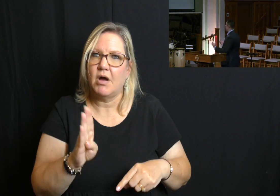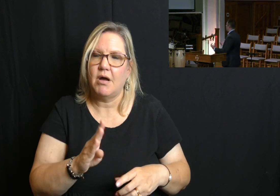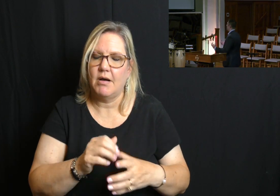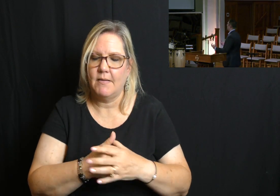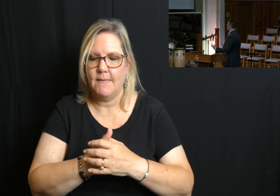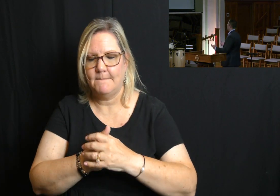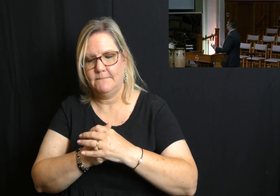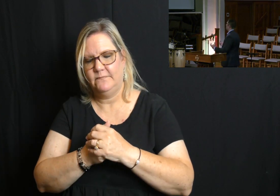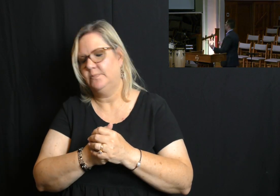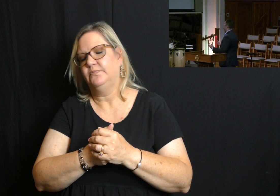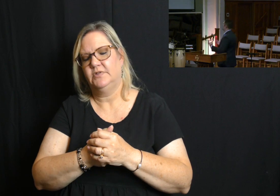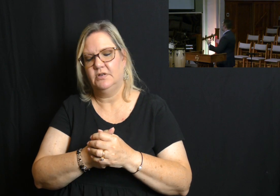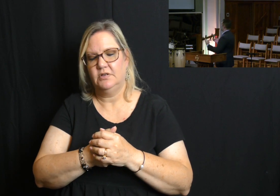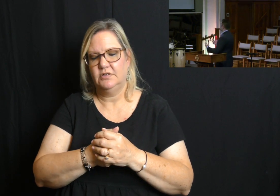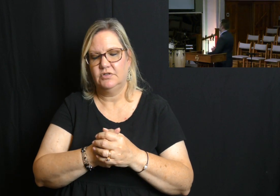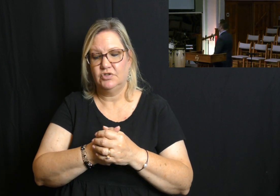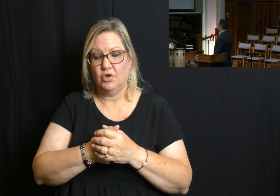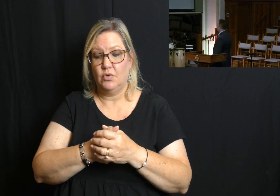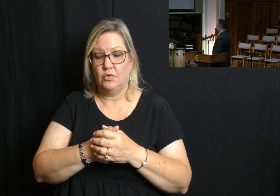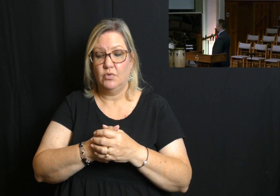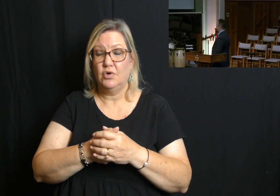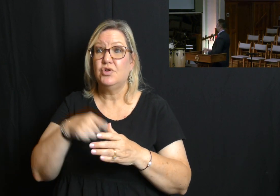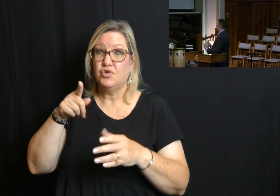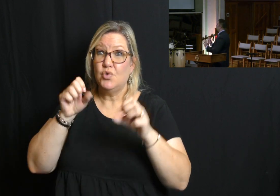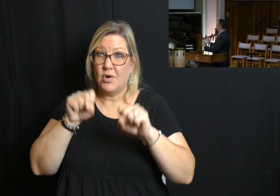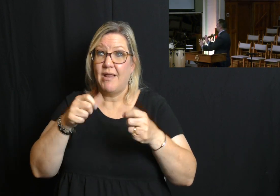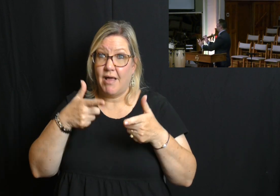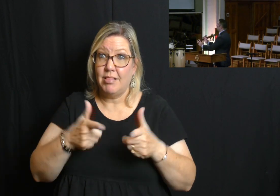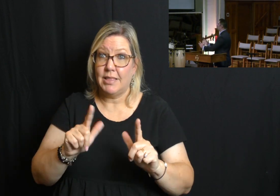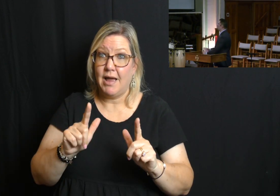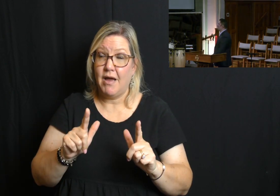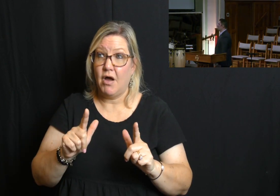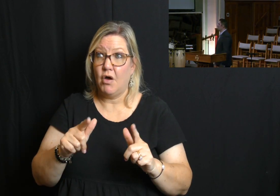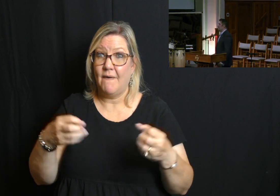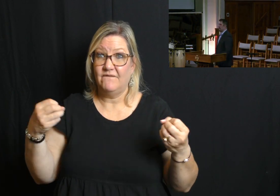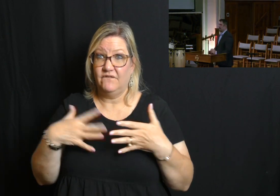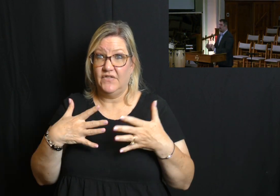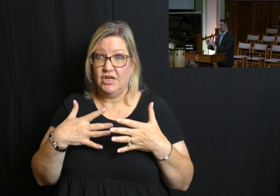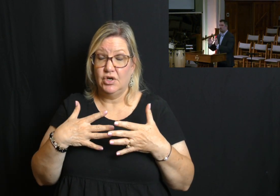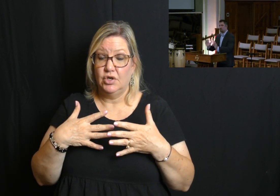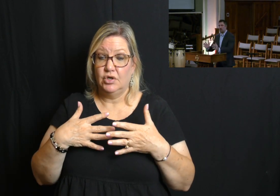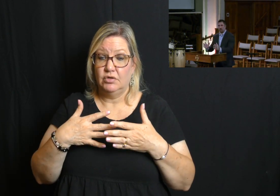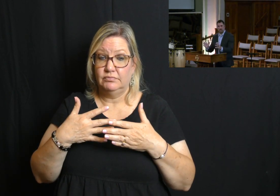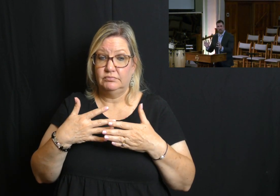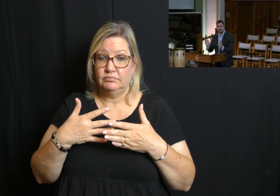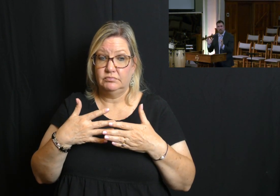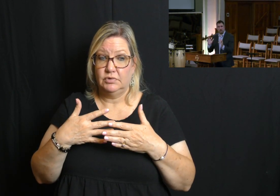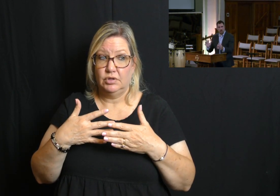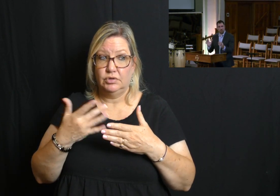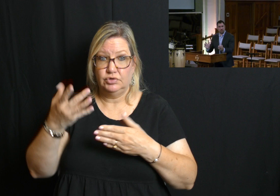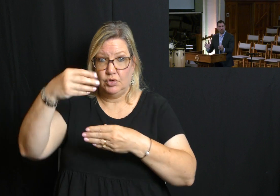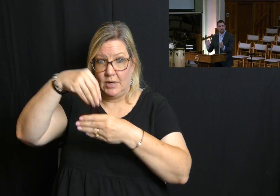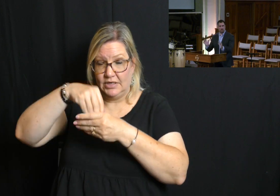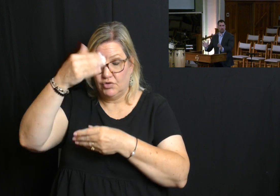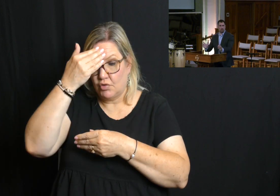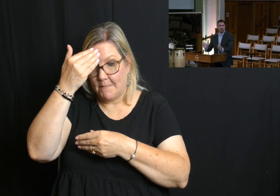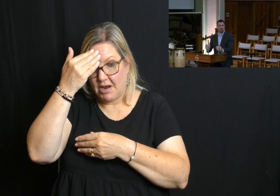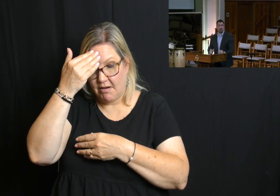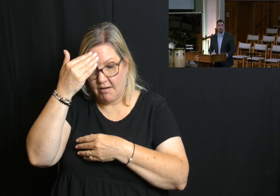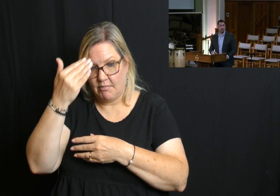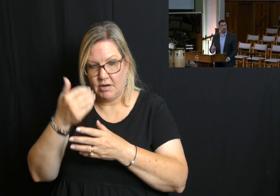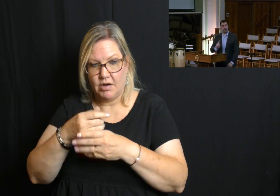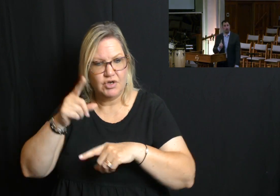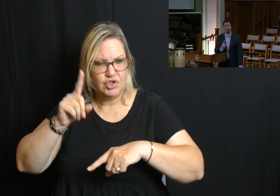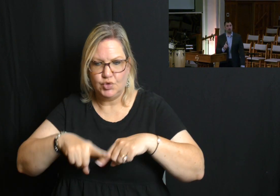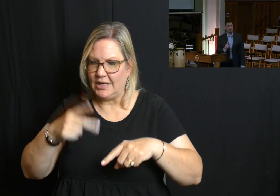his mind, his mindset. He's not thinking straight. He's struggling and he cannot see the clear